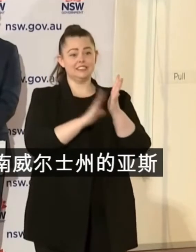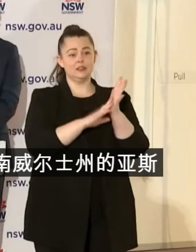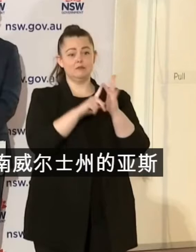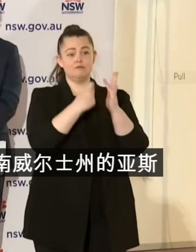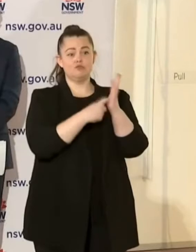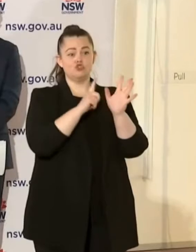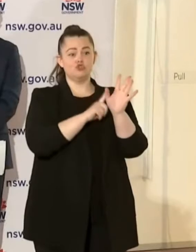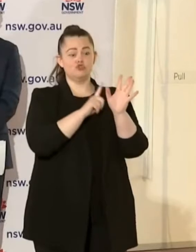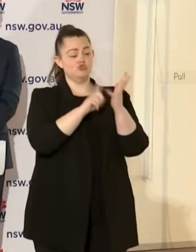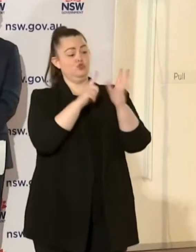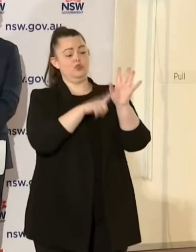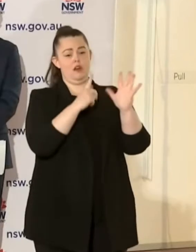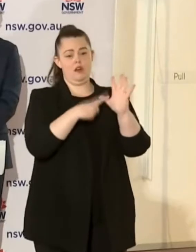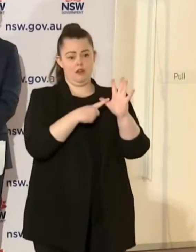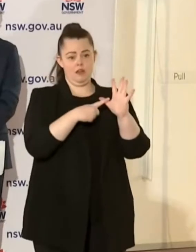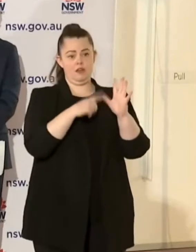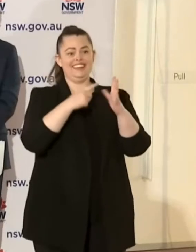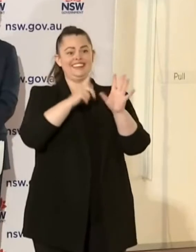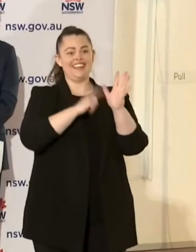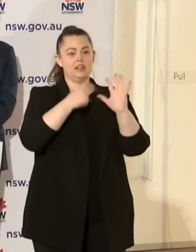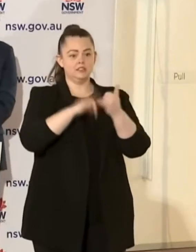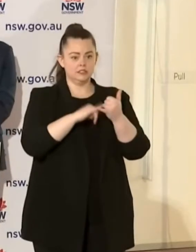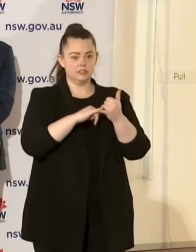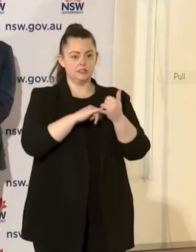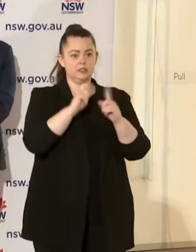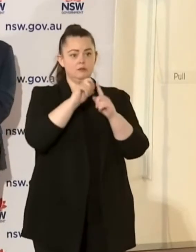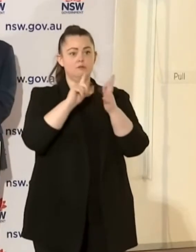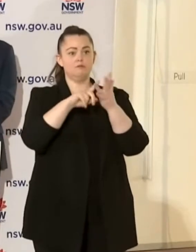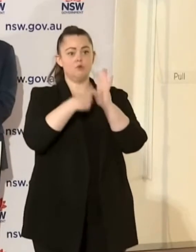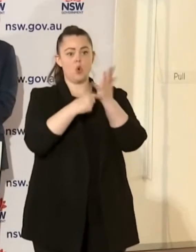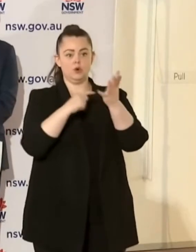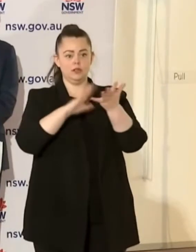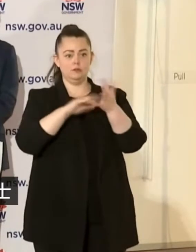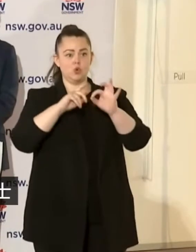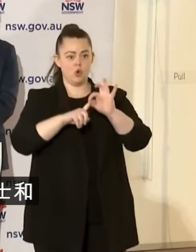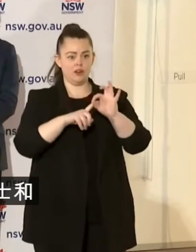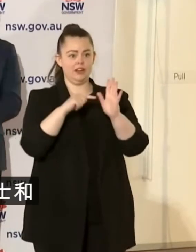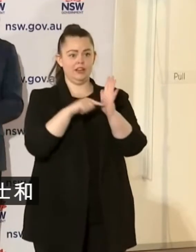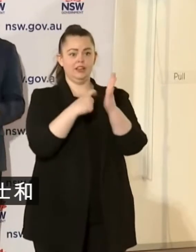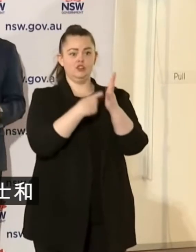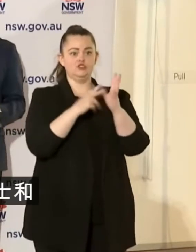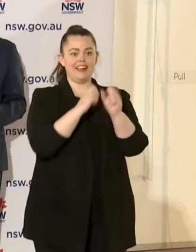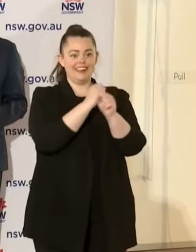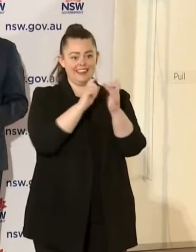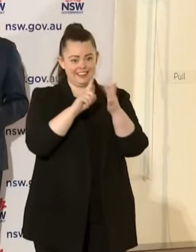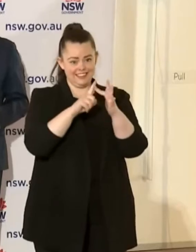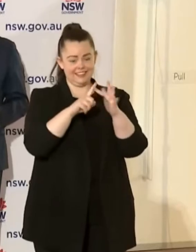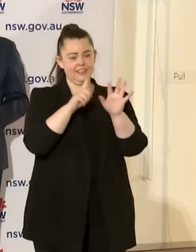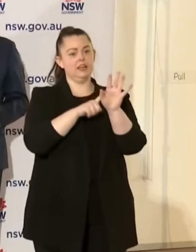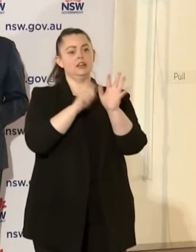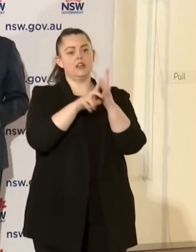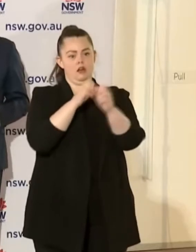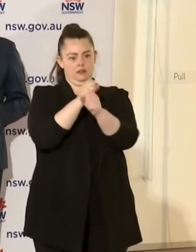Wales, in Port Macquarie on the mid-north coast, Trangie in western New South Wales and Young in